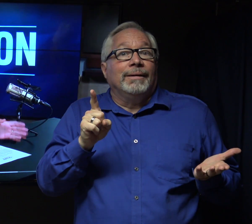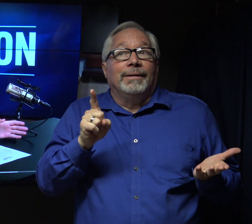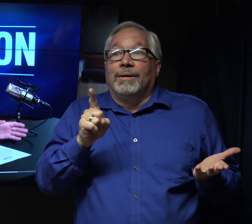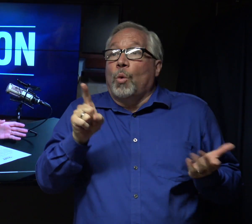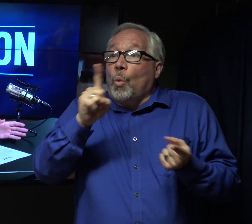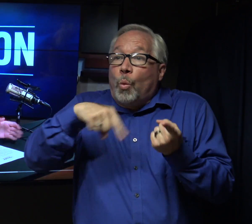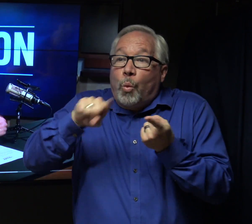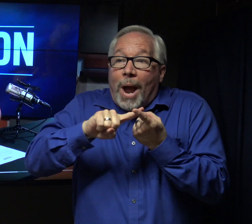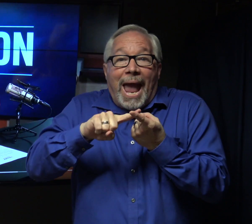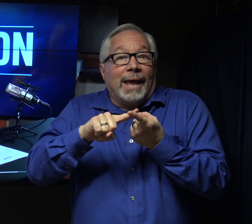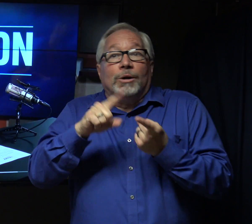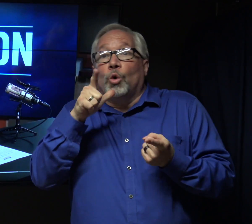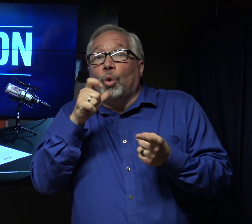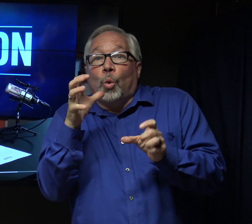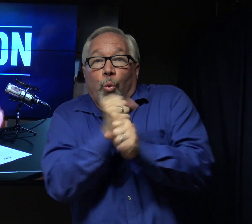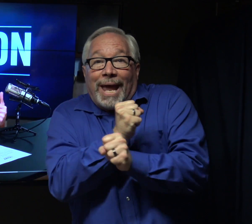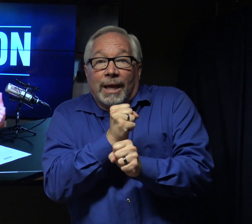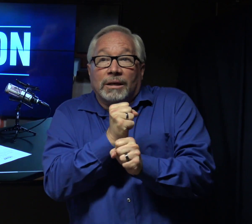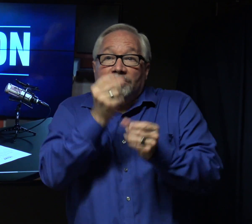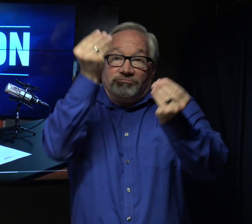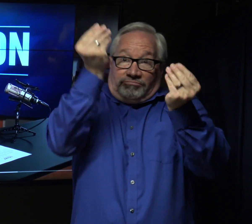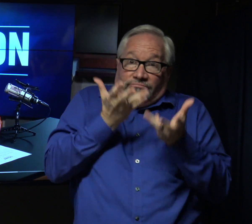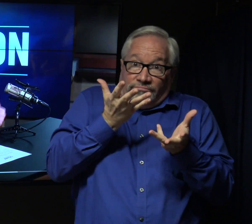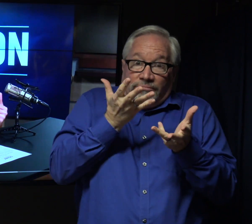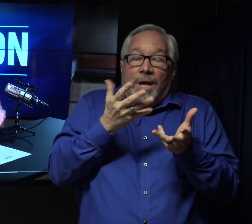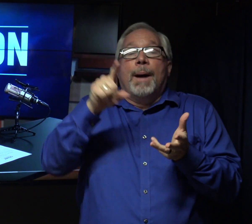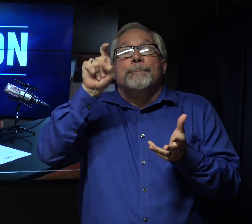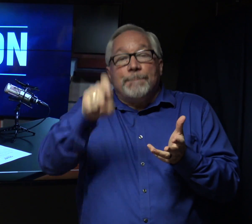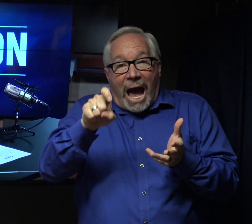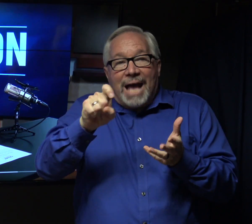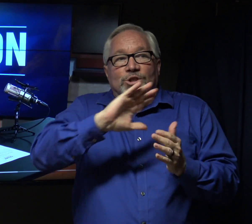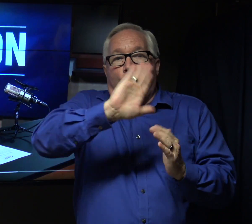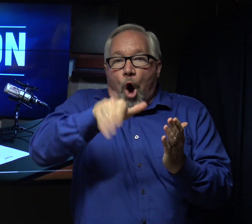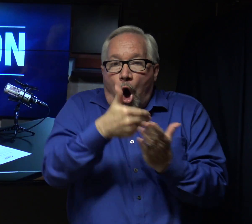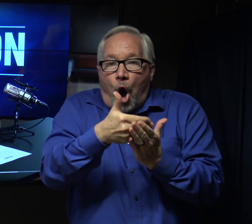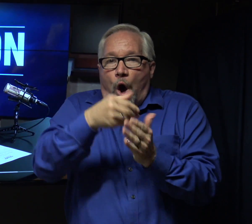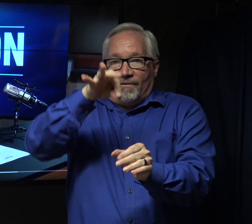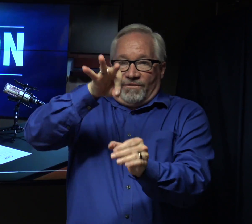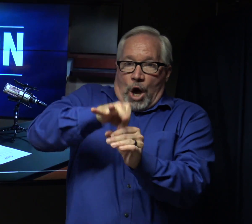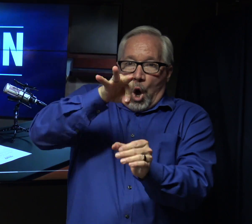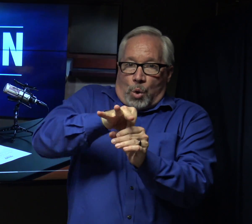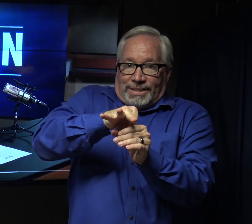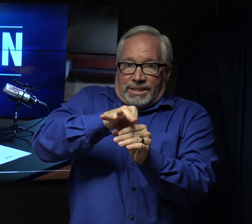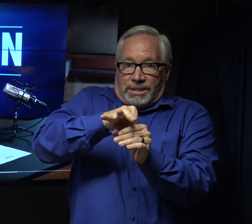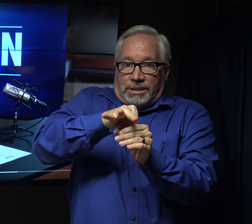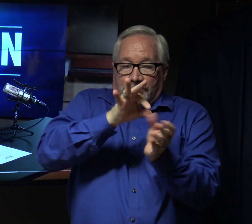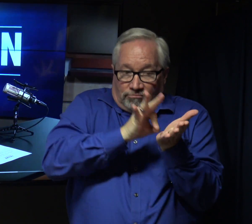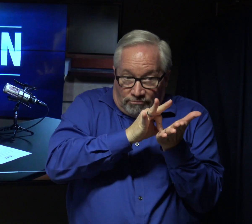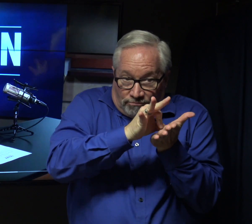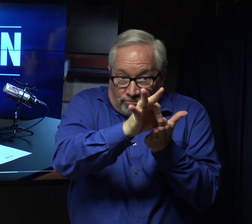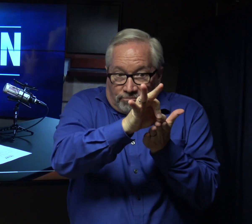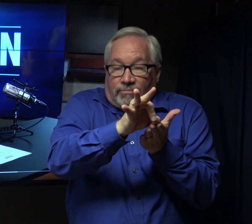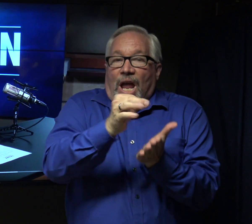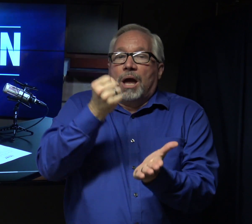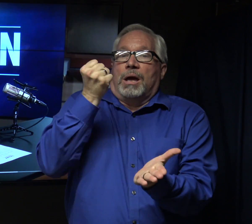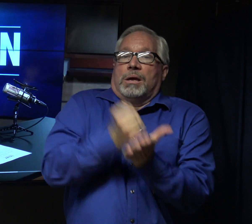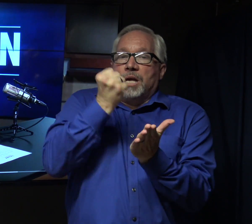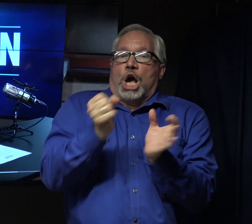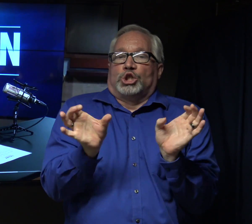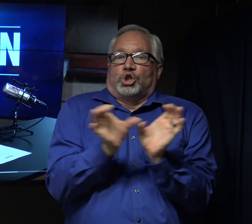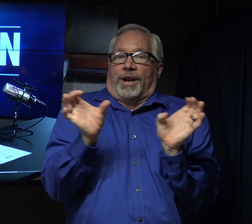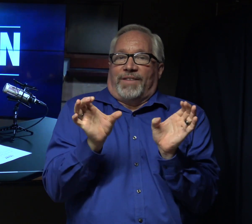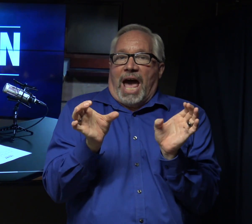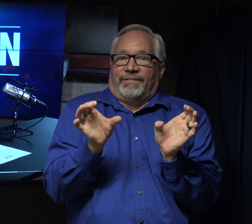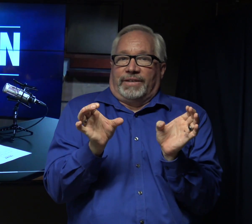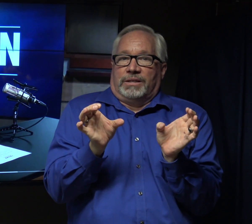of the presidential election is until the votes are certified. And the votes will not be certified until they have passed